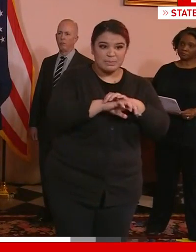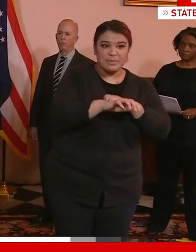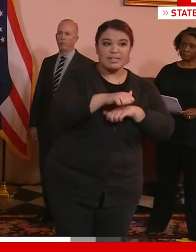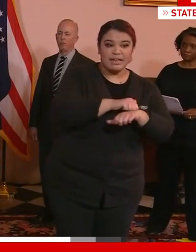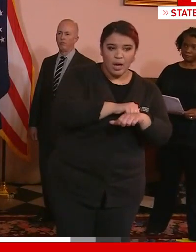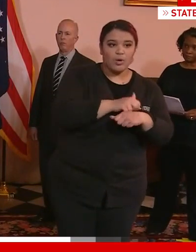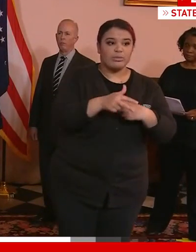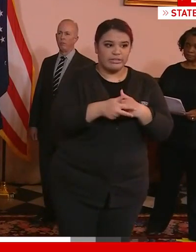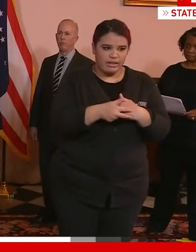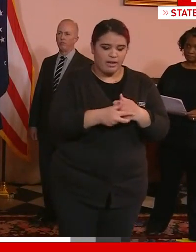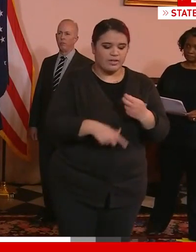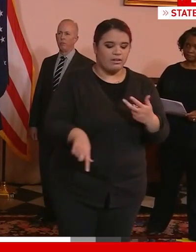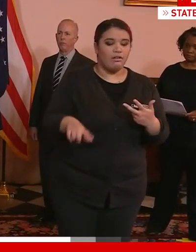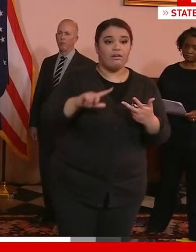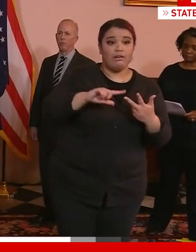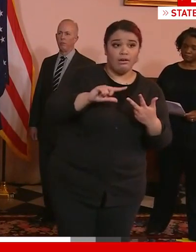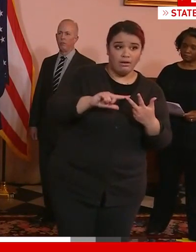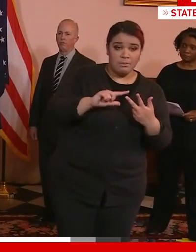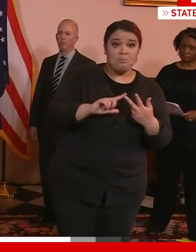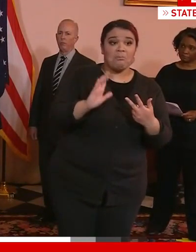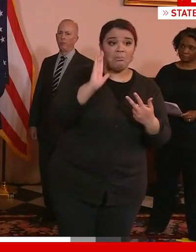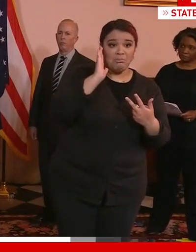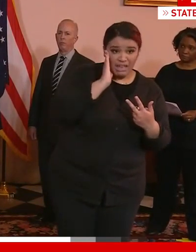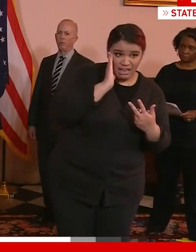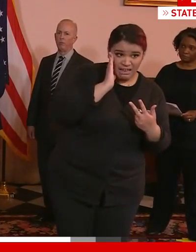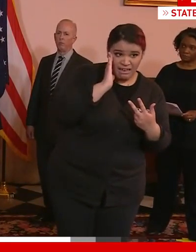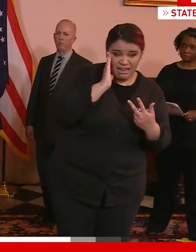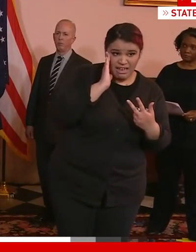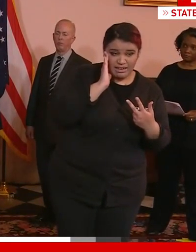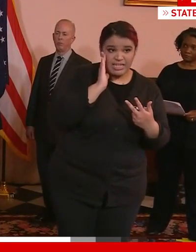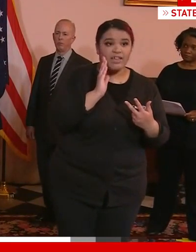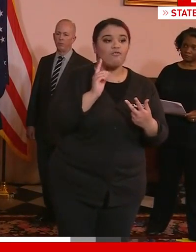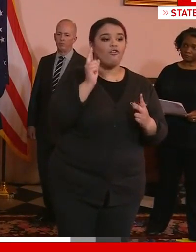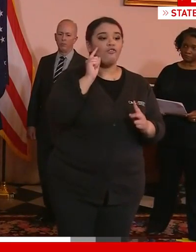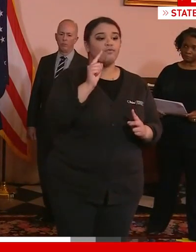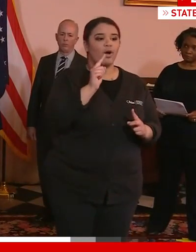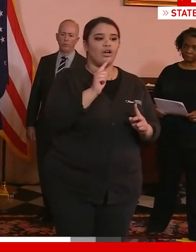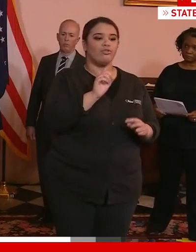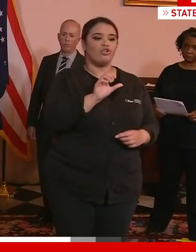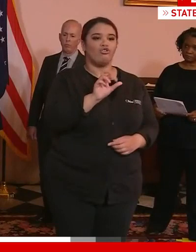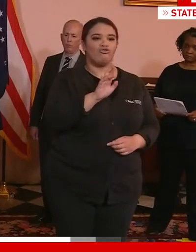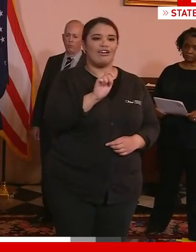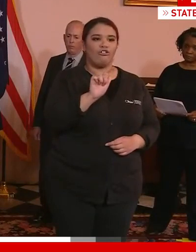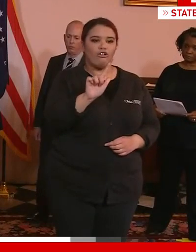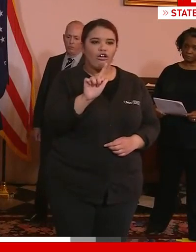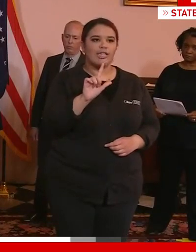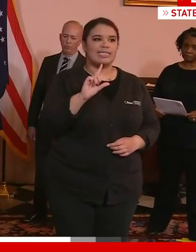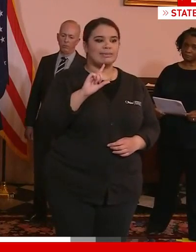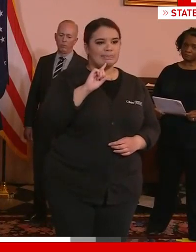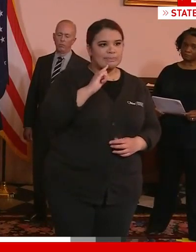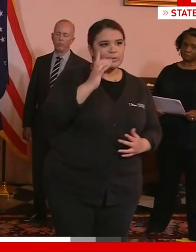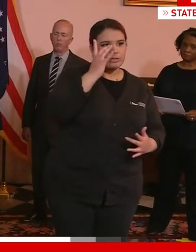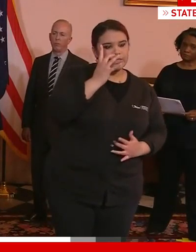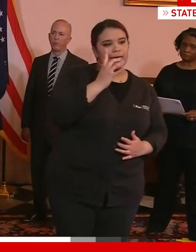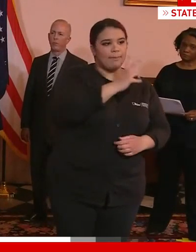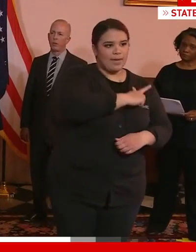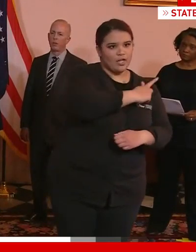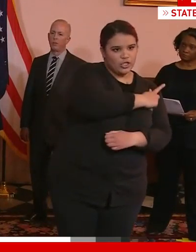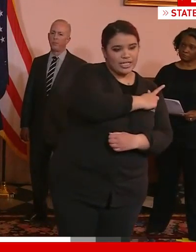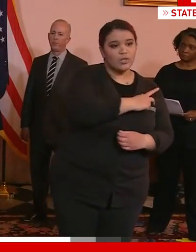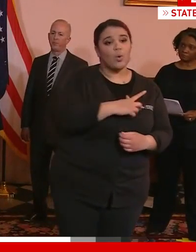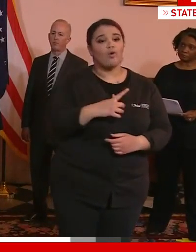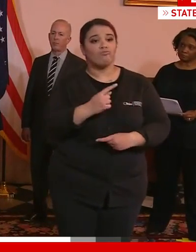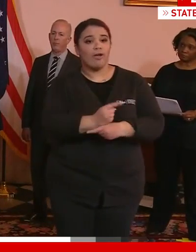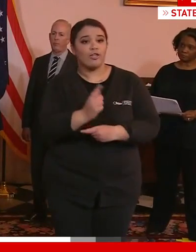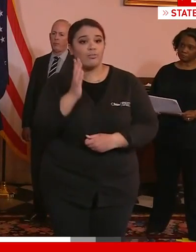to preserve critical care beds, or even routine hospital beds that might be taken up by those patients when they're recovering from surgery. And also,